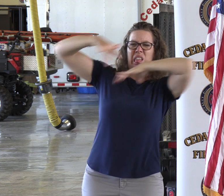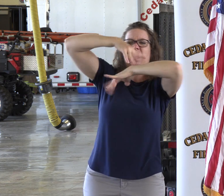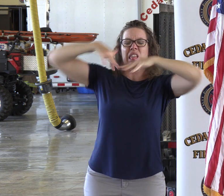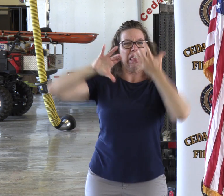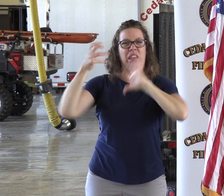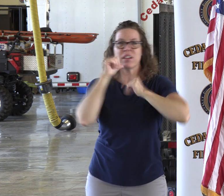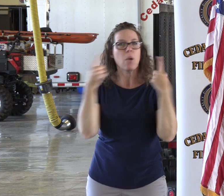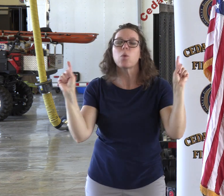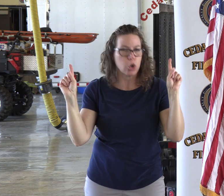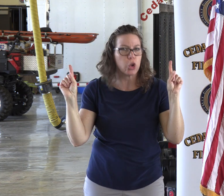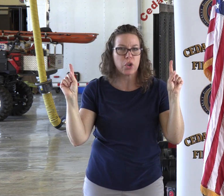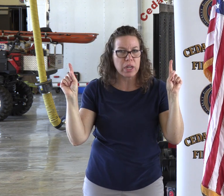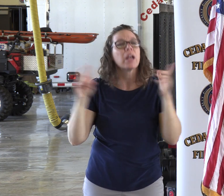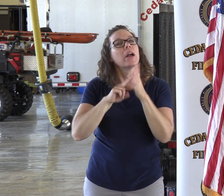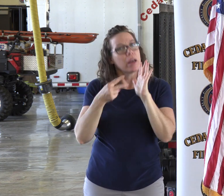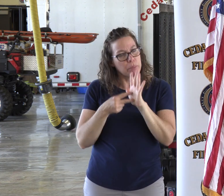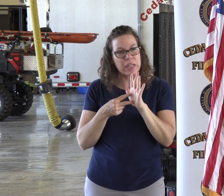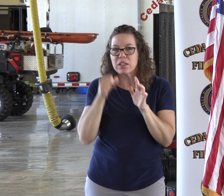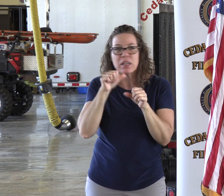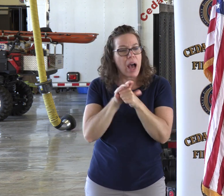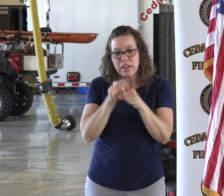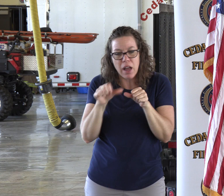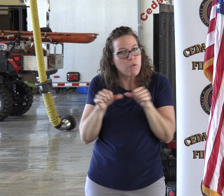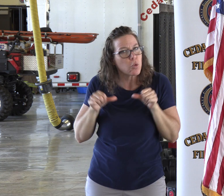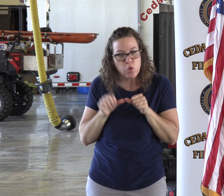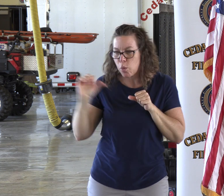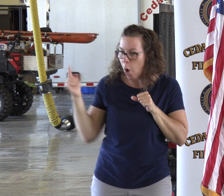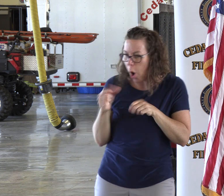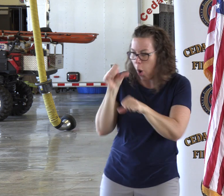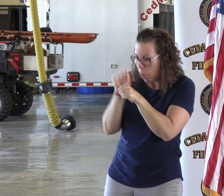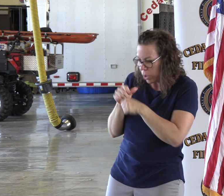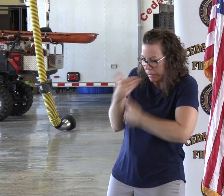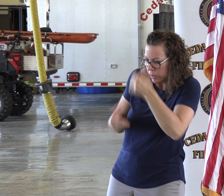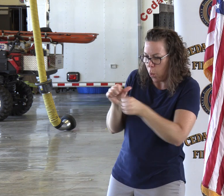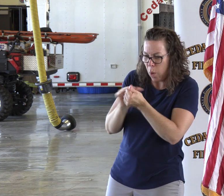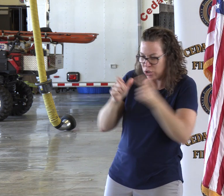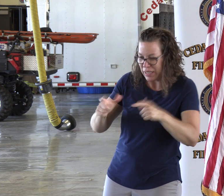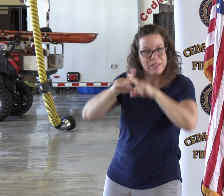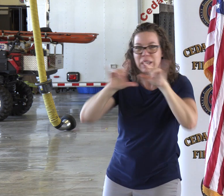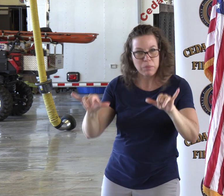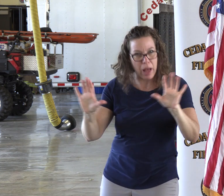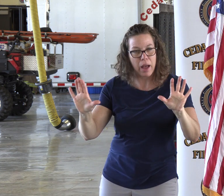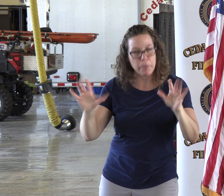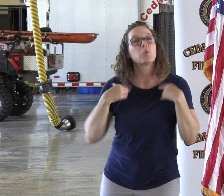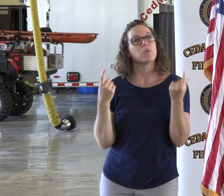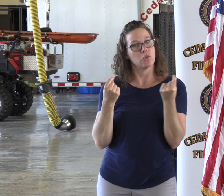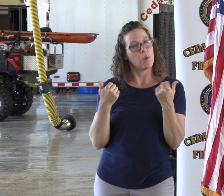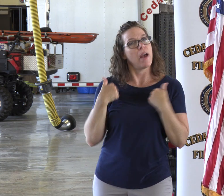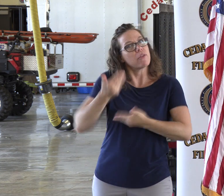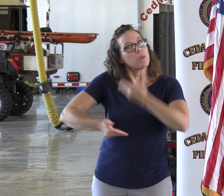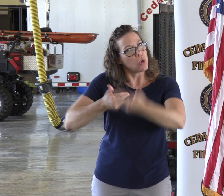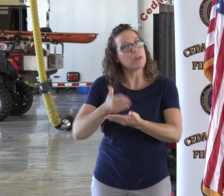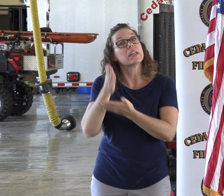and inefficient. There just isn't enough room for everyone at the sink to do the same job all at once. So we follow a process.